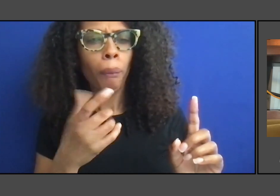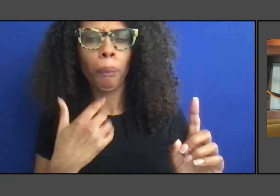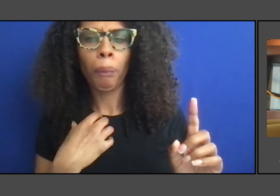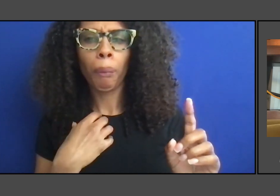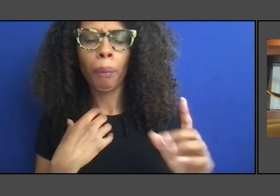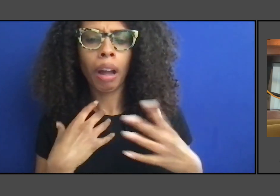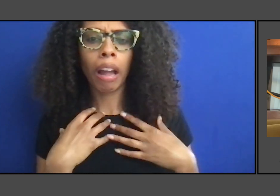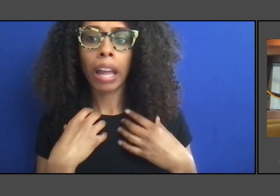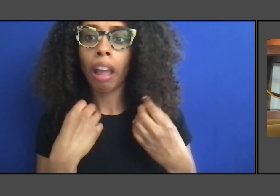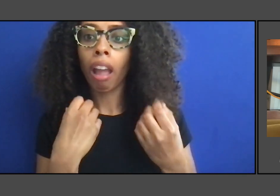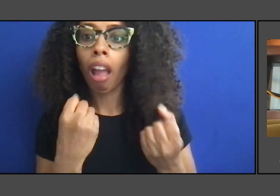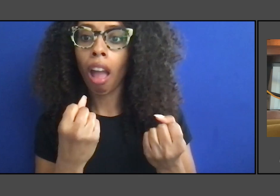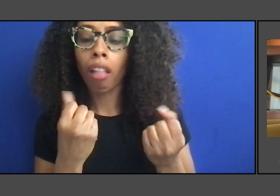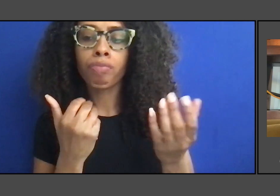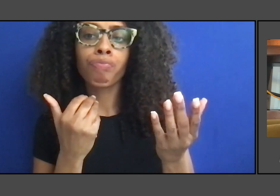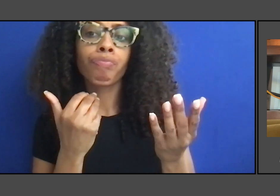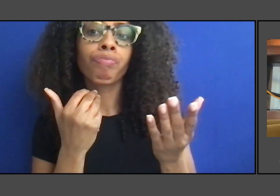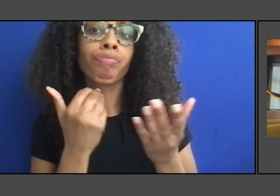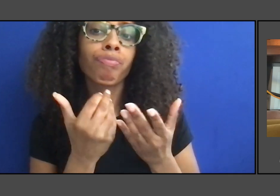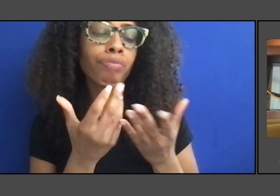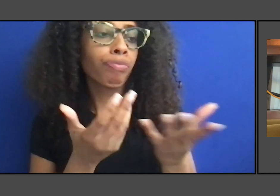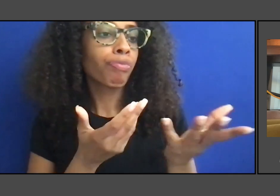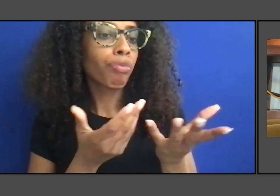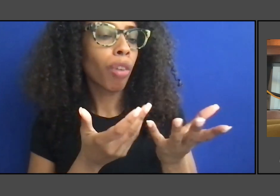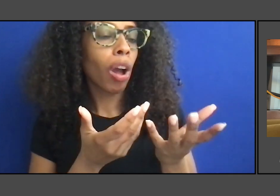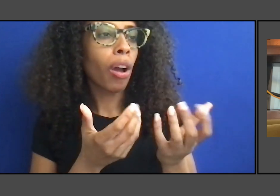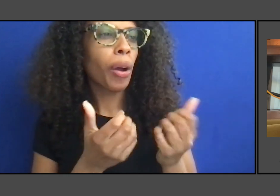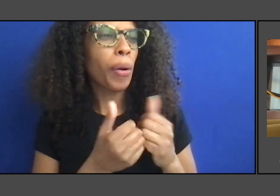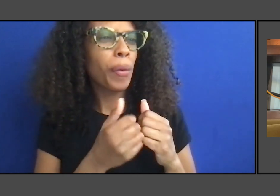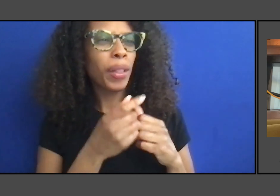her baddiness,